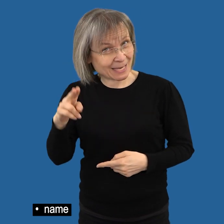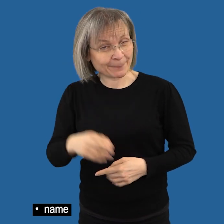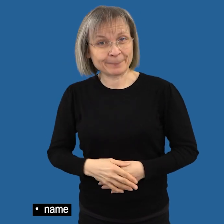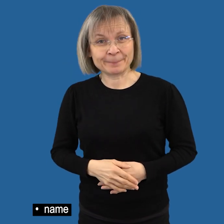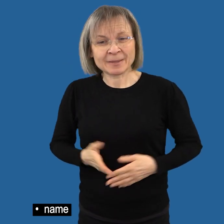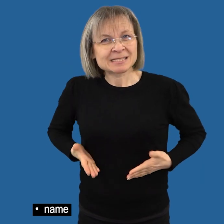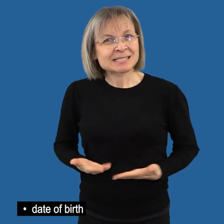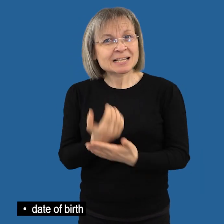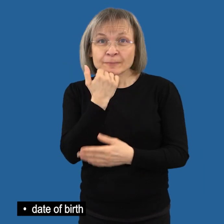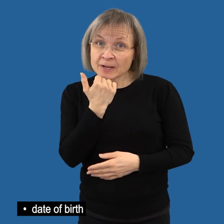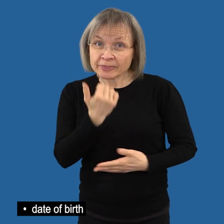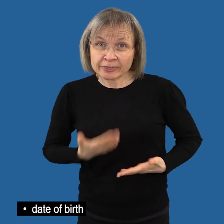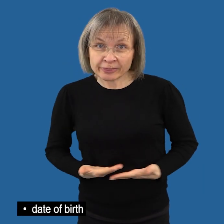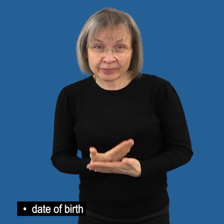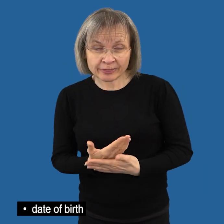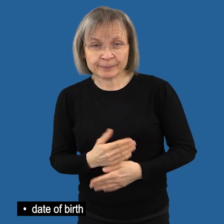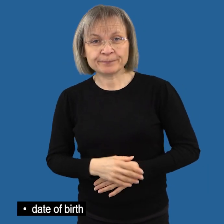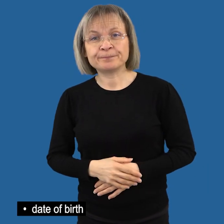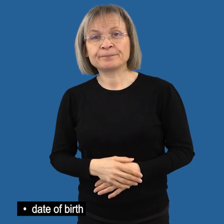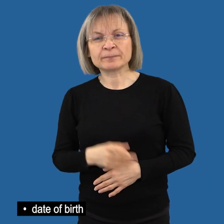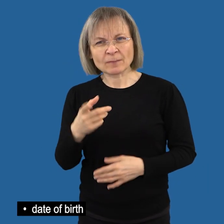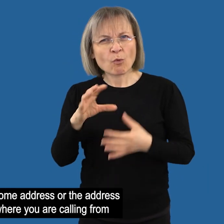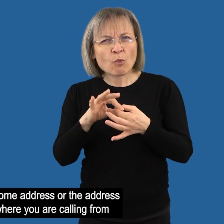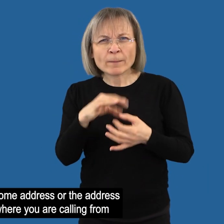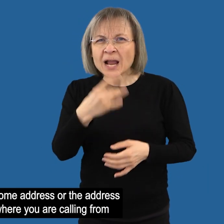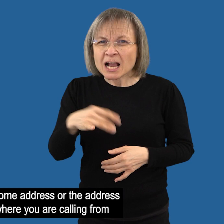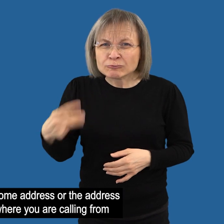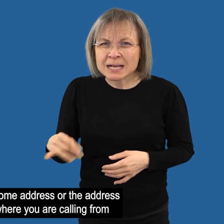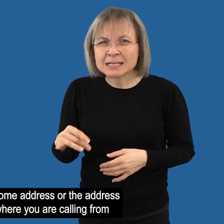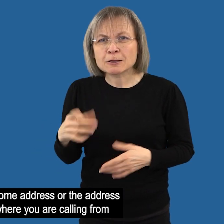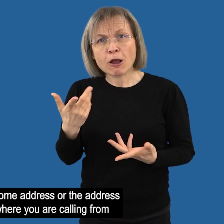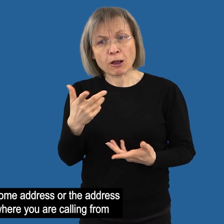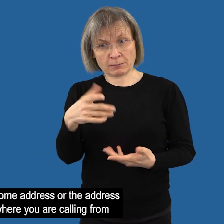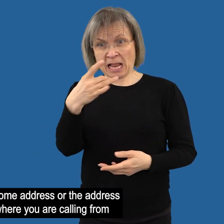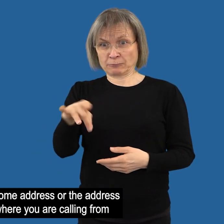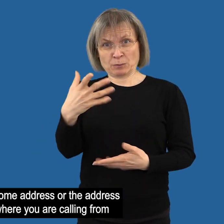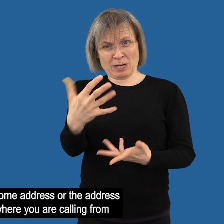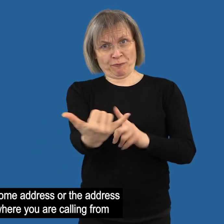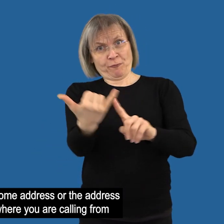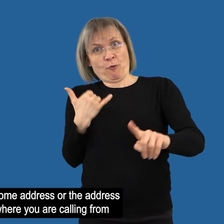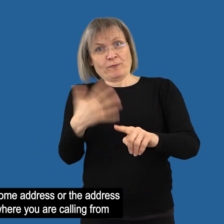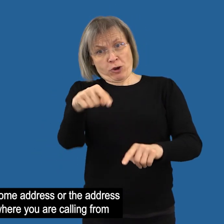Name. Date of birth. Home address or the address where you are calling